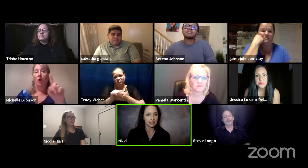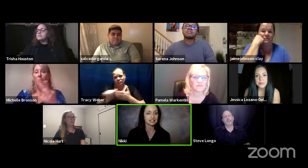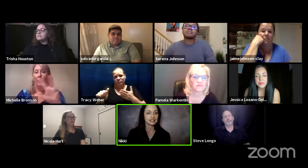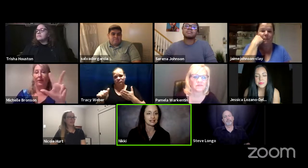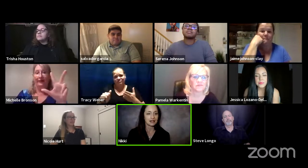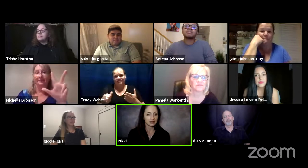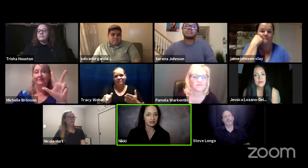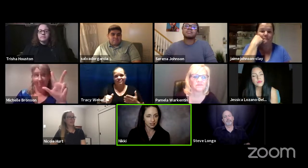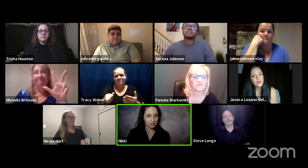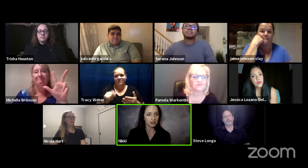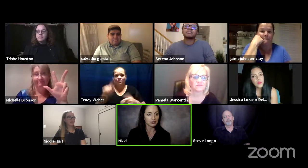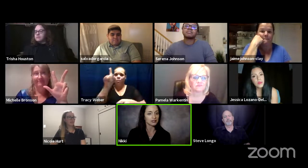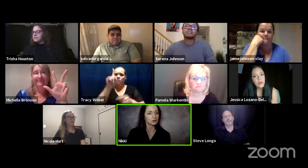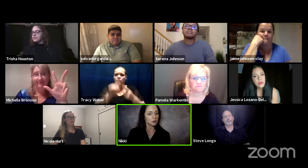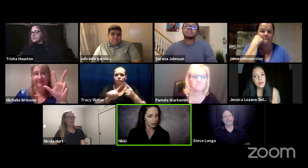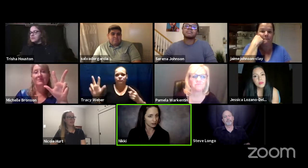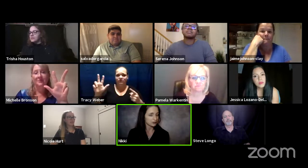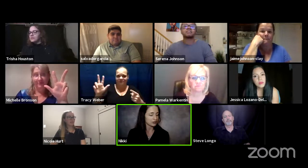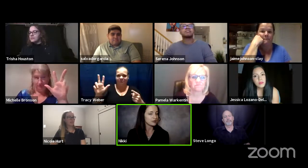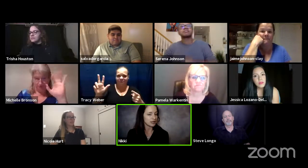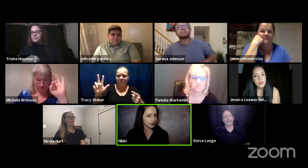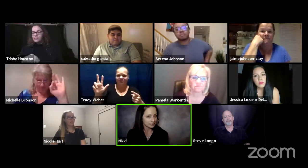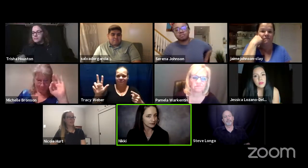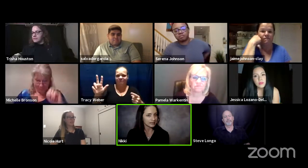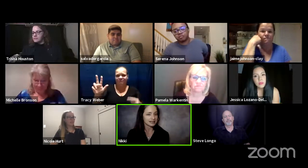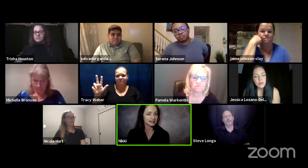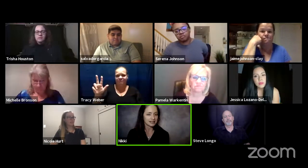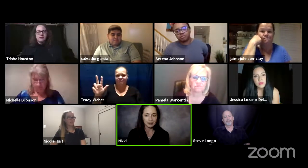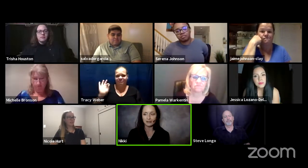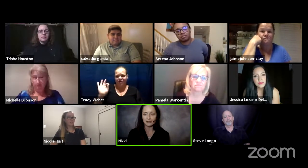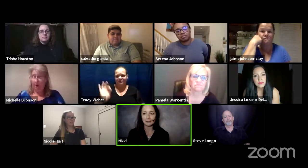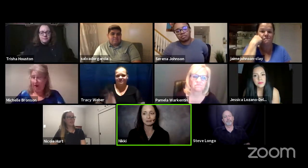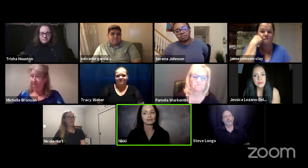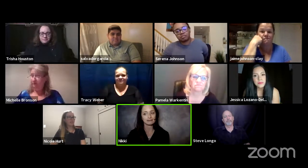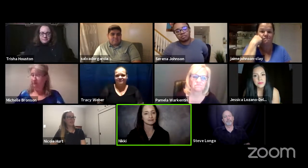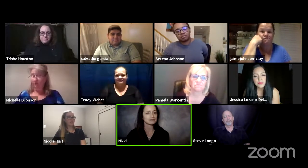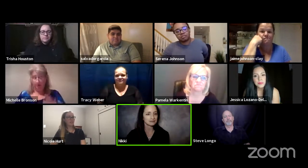is $15, 1 to 3 p.m. is the time frame.